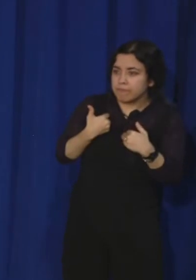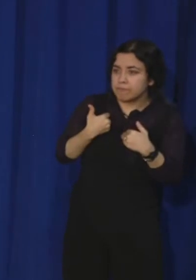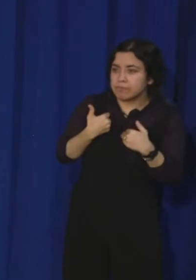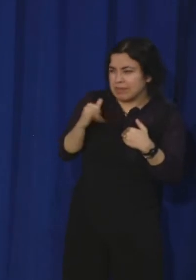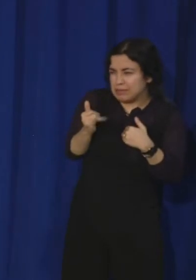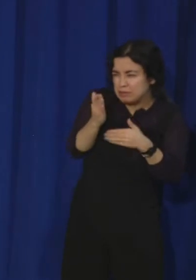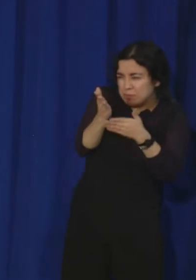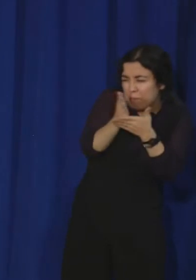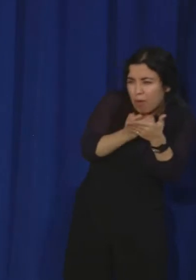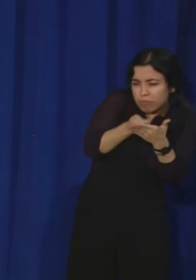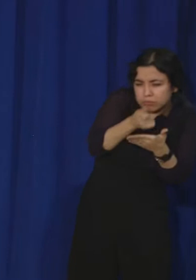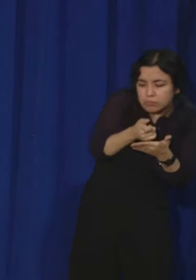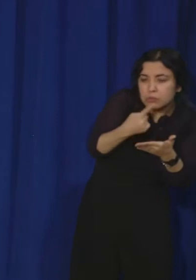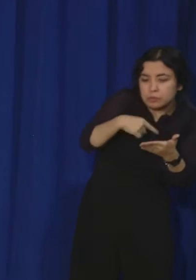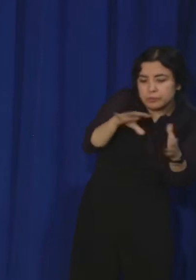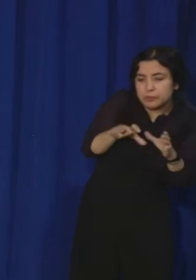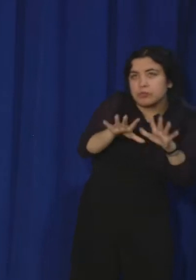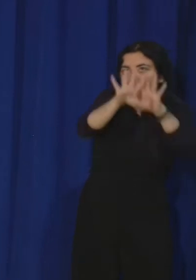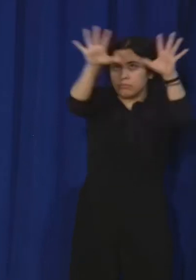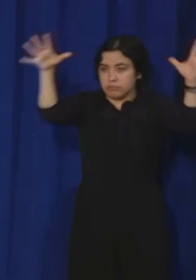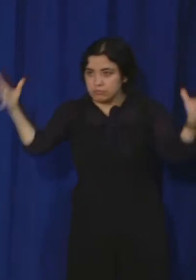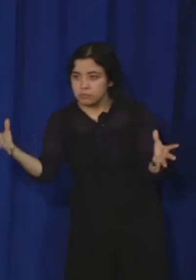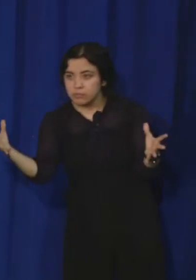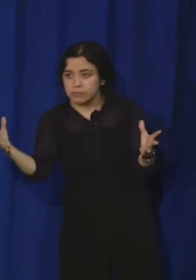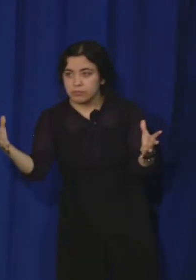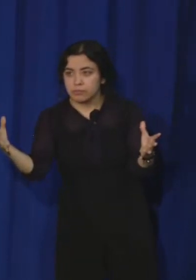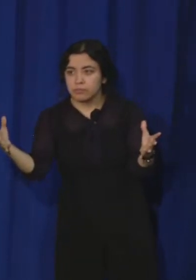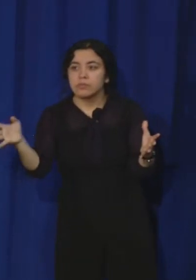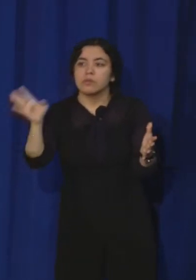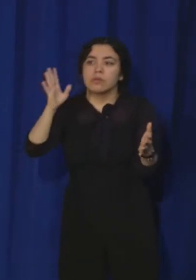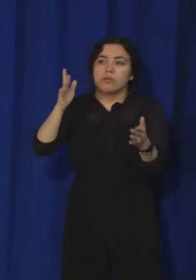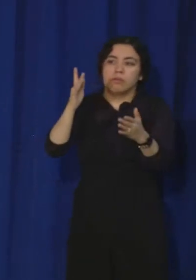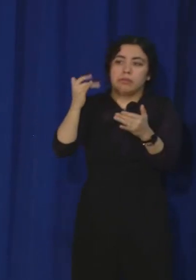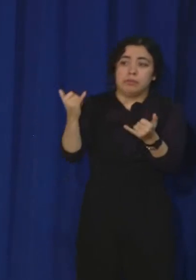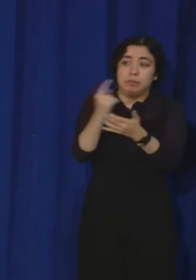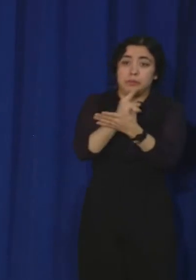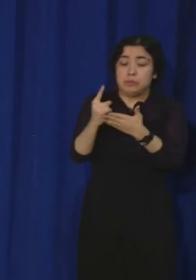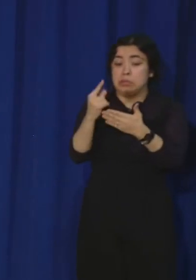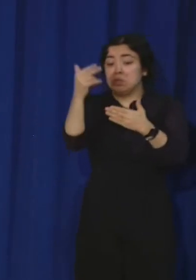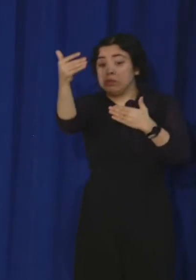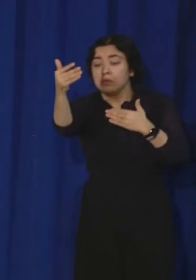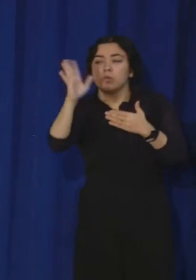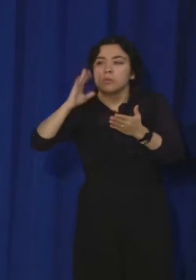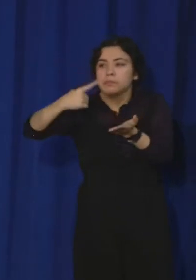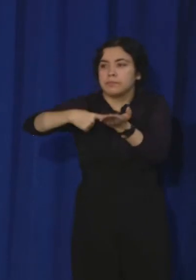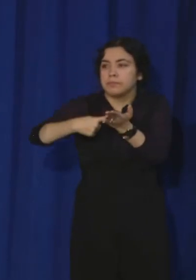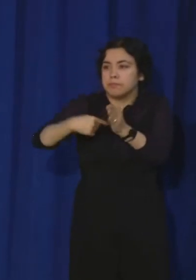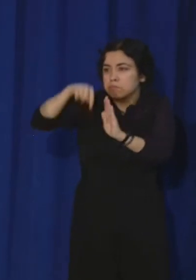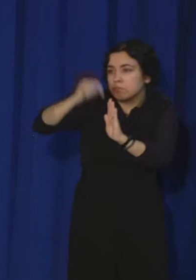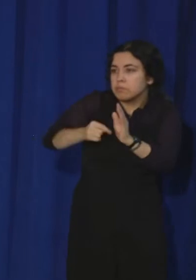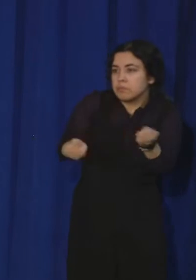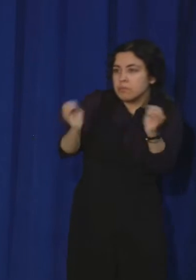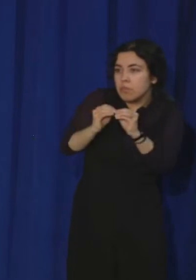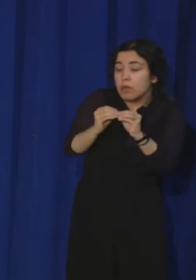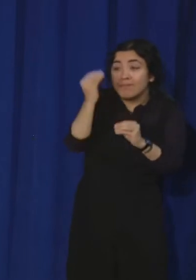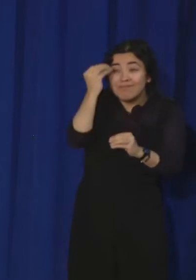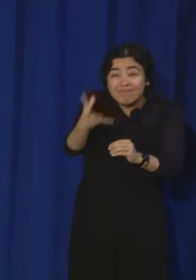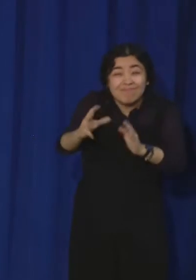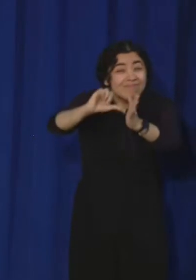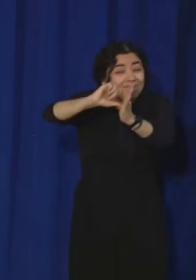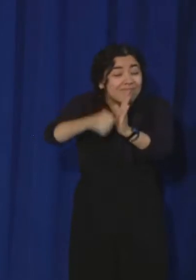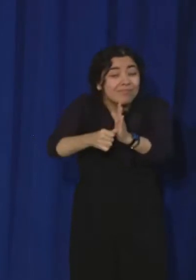planning some further events related to the pods even later this week to talk some more about it. But let me just reiterate, those are by